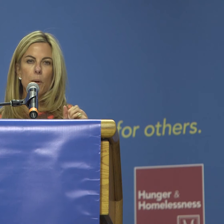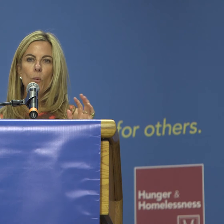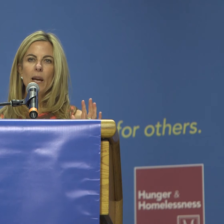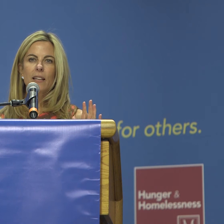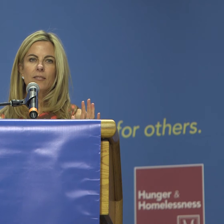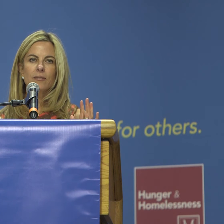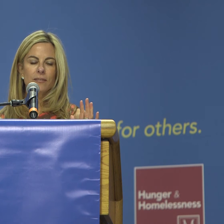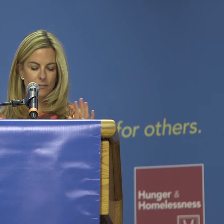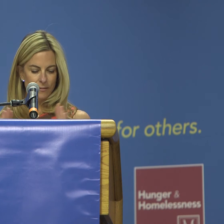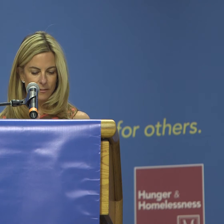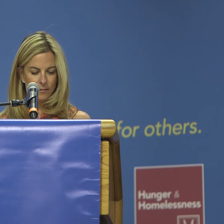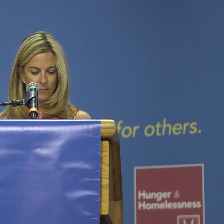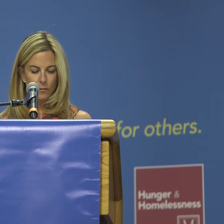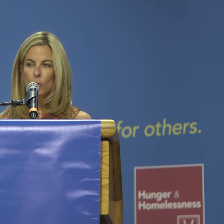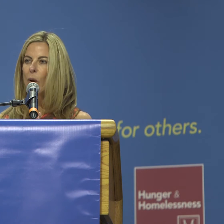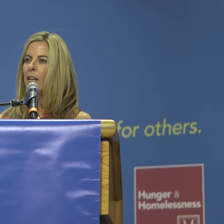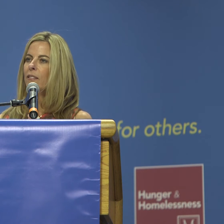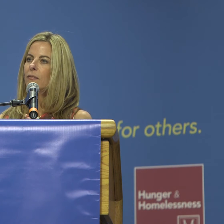But wait,